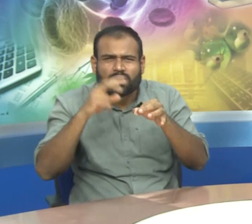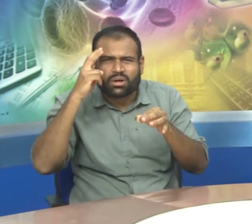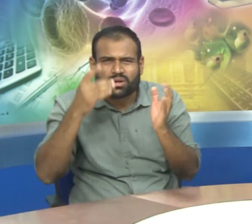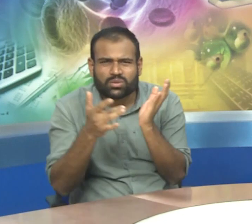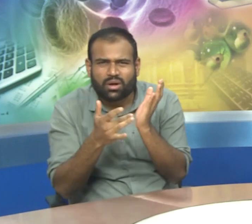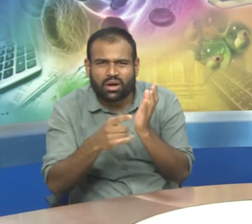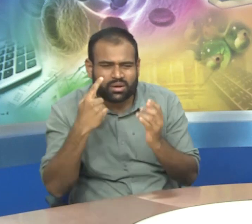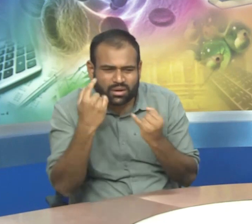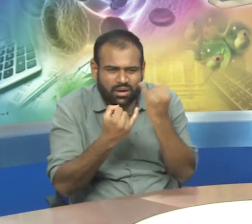topic,